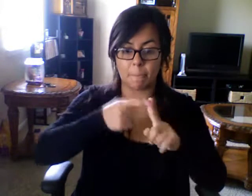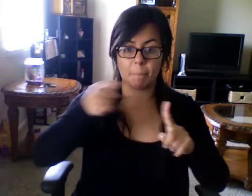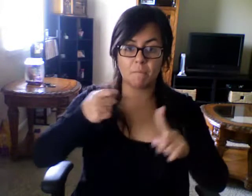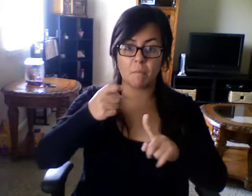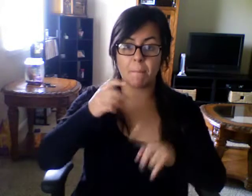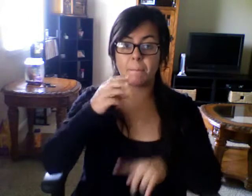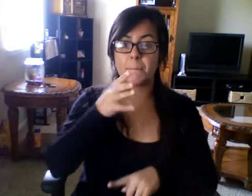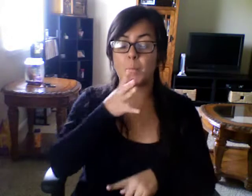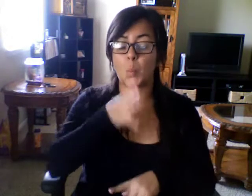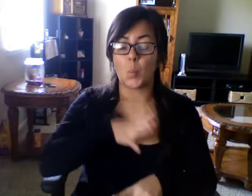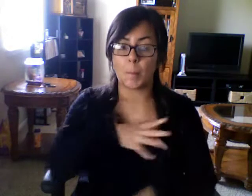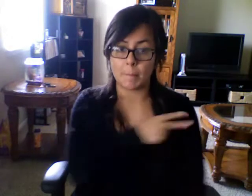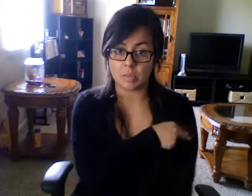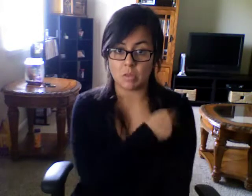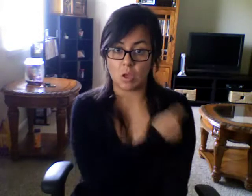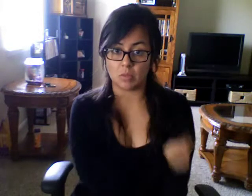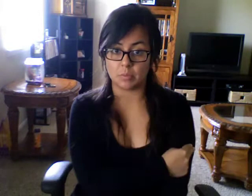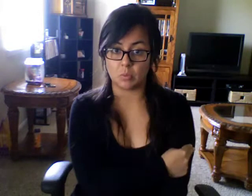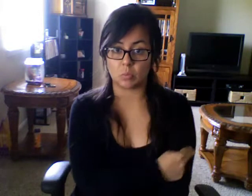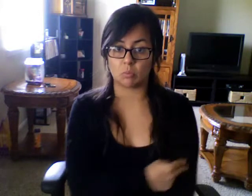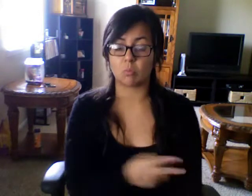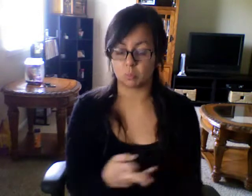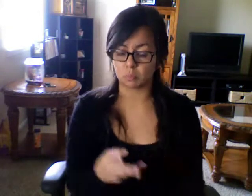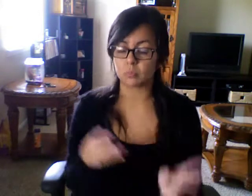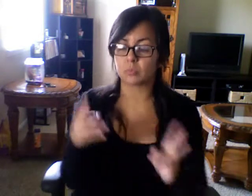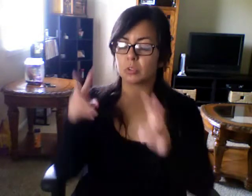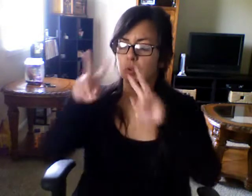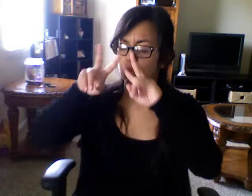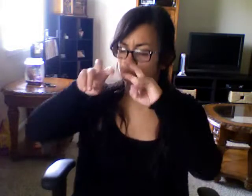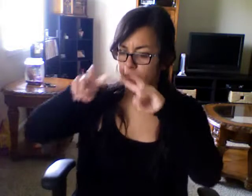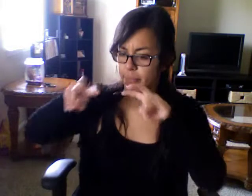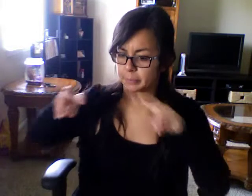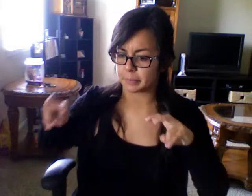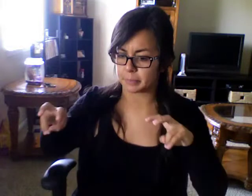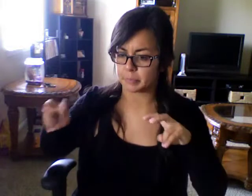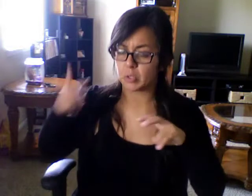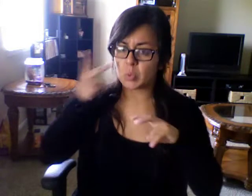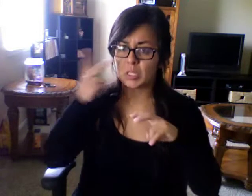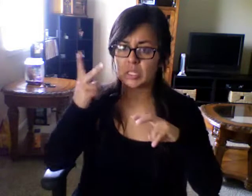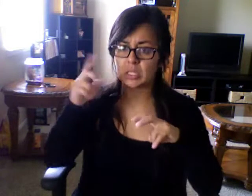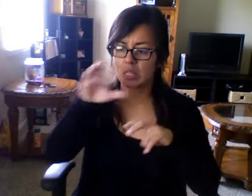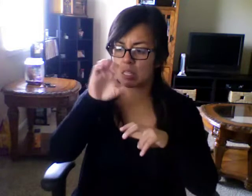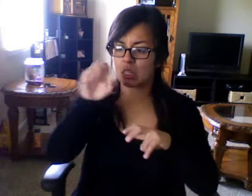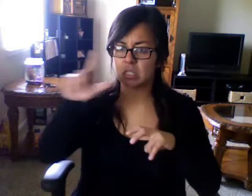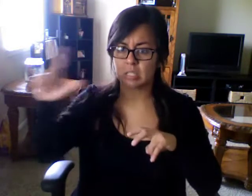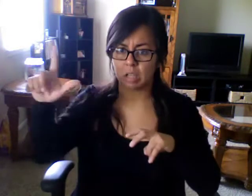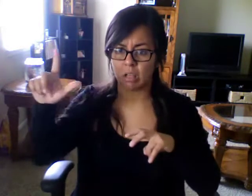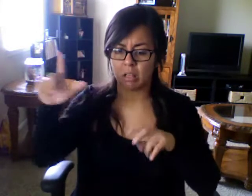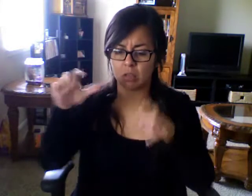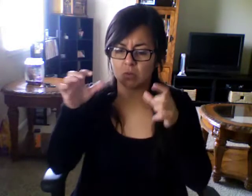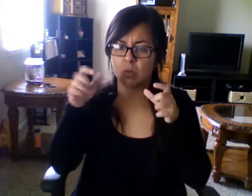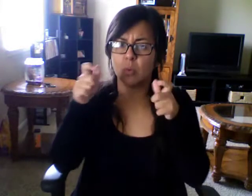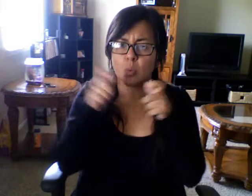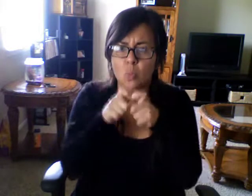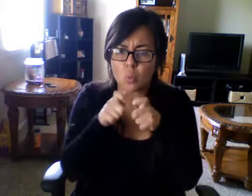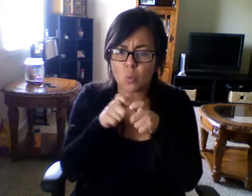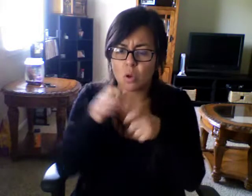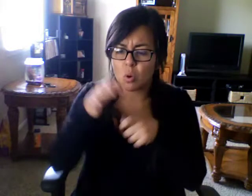something really striking. The cancer cells, small, round, and rapidly dividing, grew these arms and extensions. They